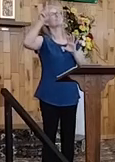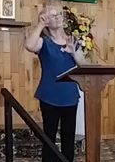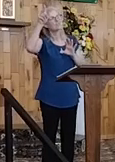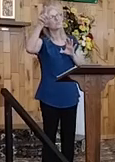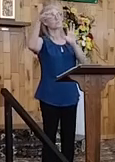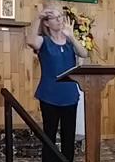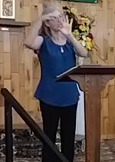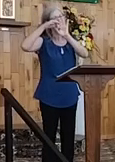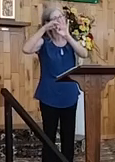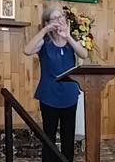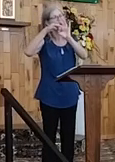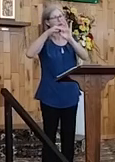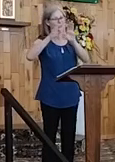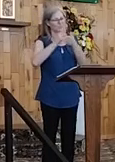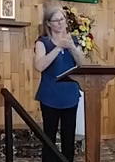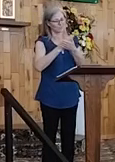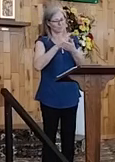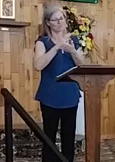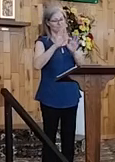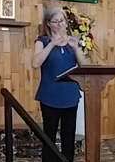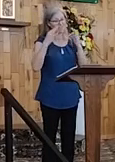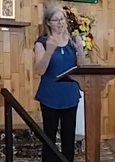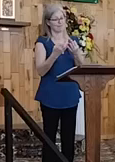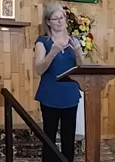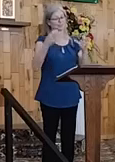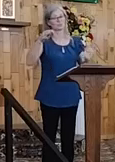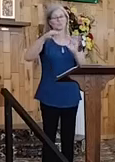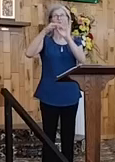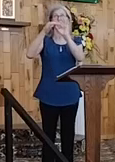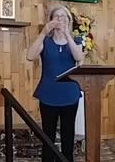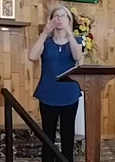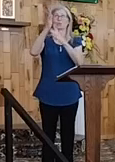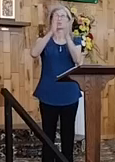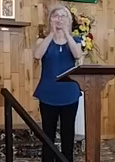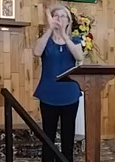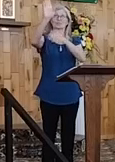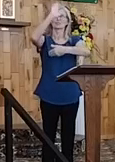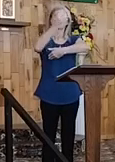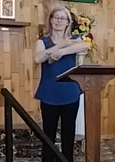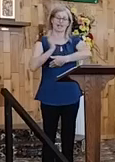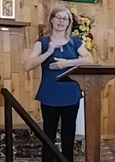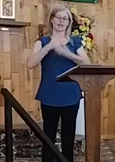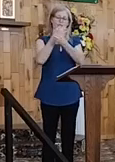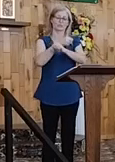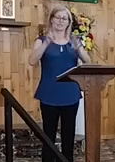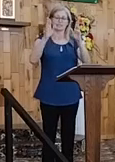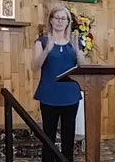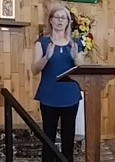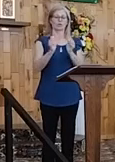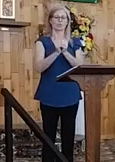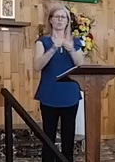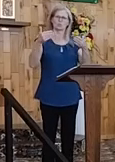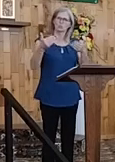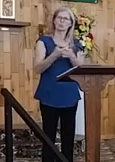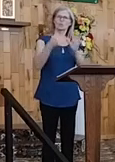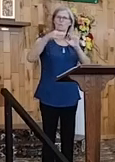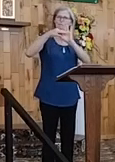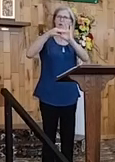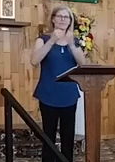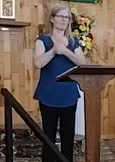the human family to yourself through Jesus, your Son, our Redeemer, with a new bond of love